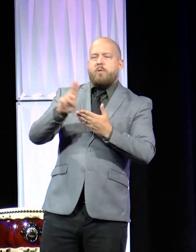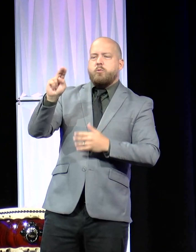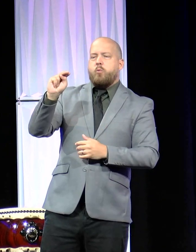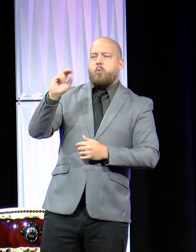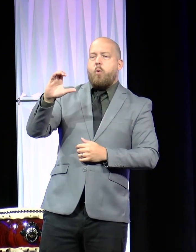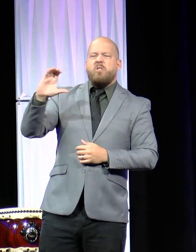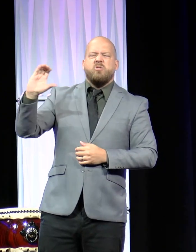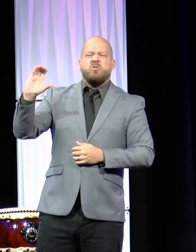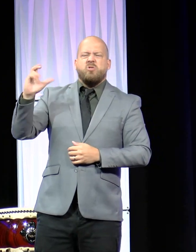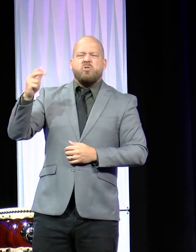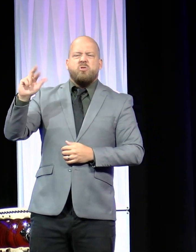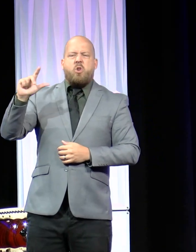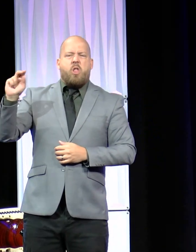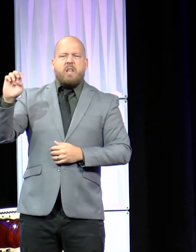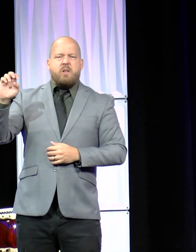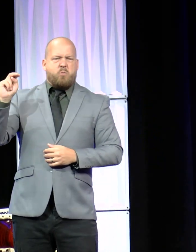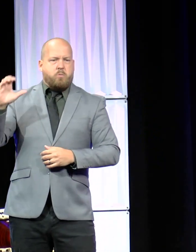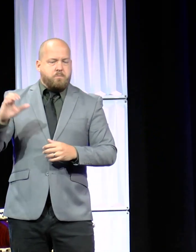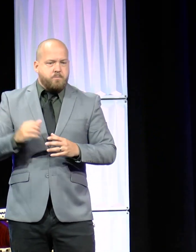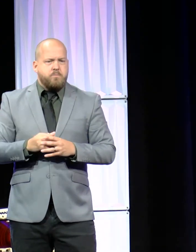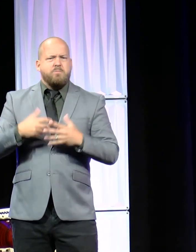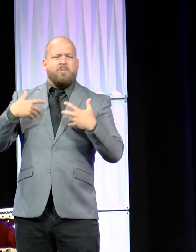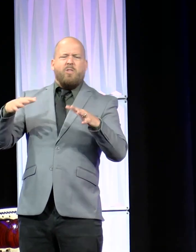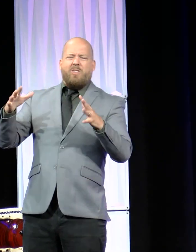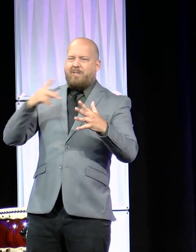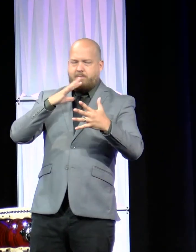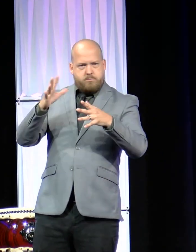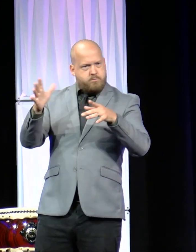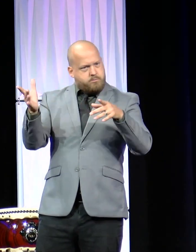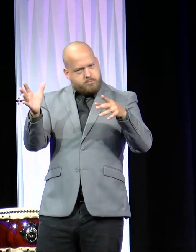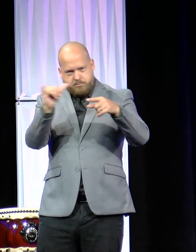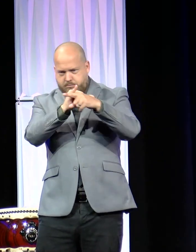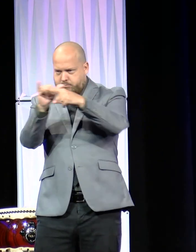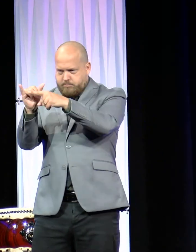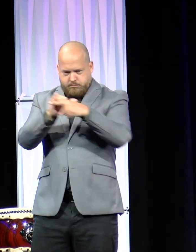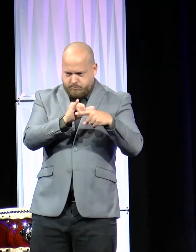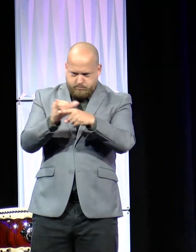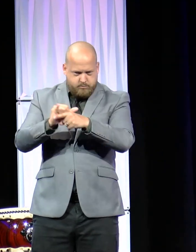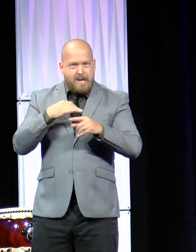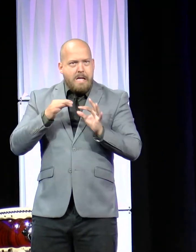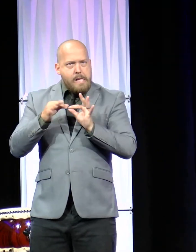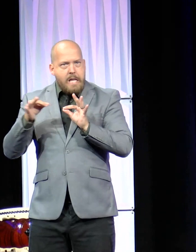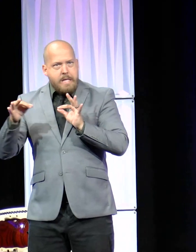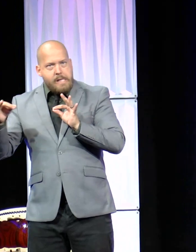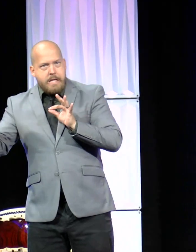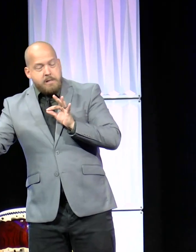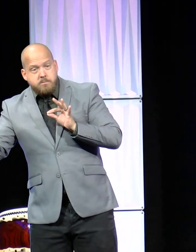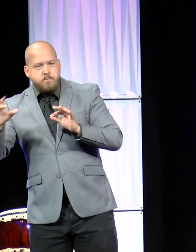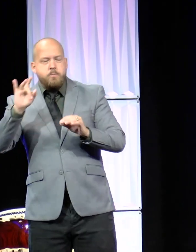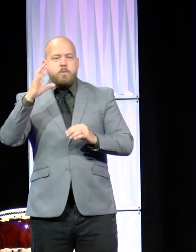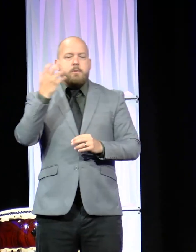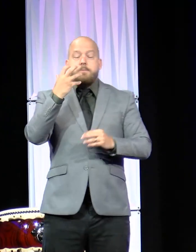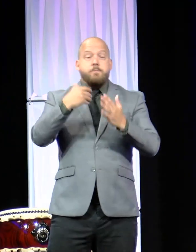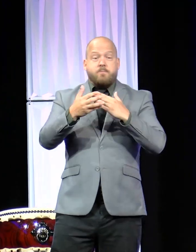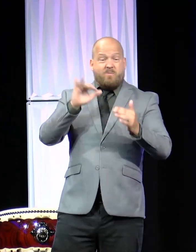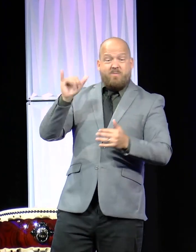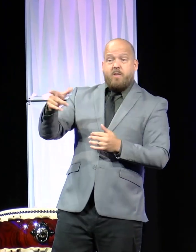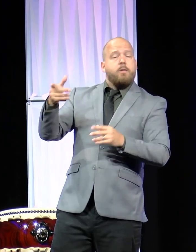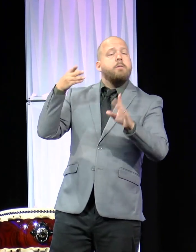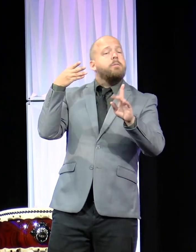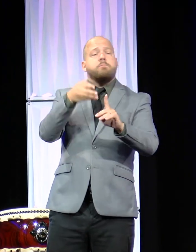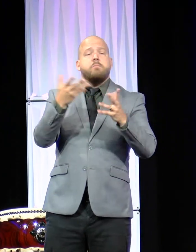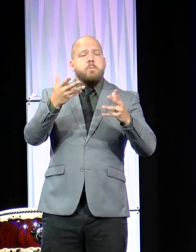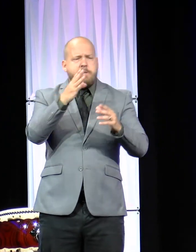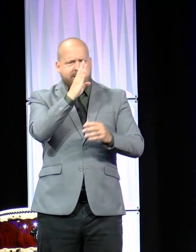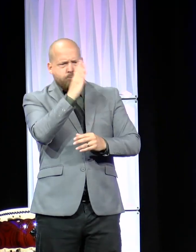You earned it, right? She combines the work of direct service providers, researchers, and